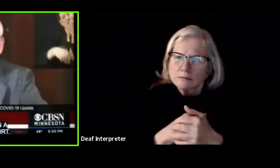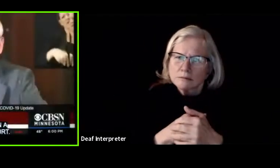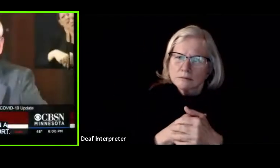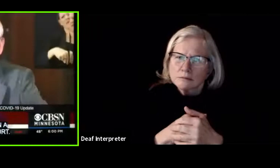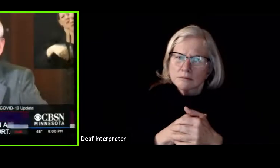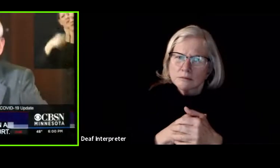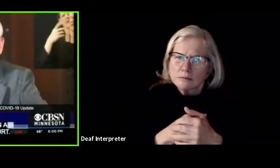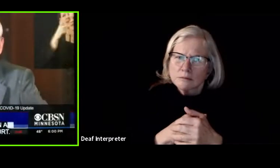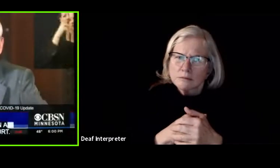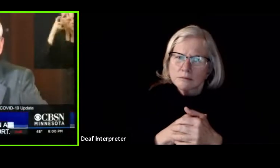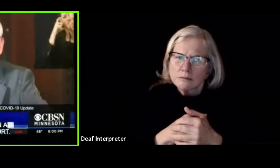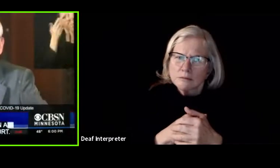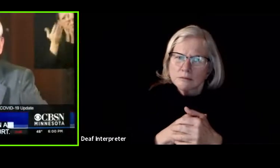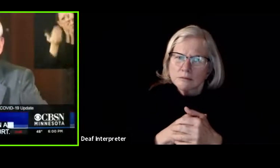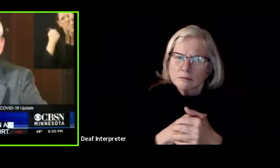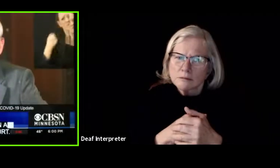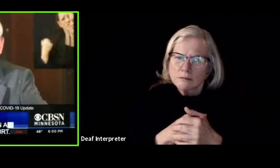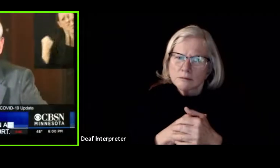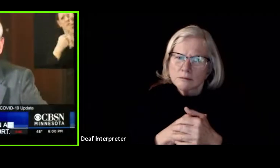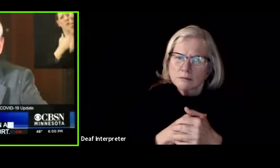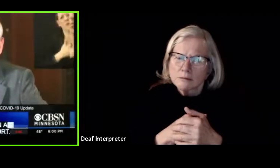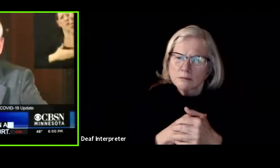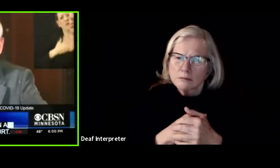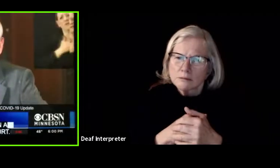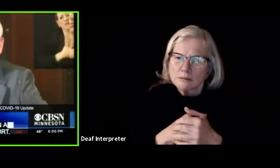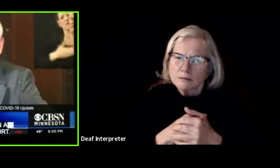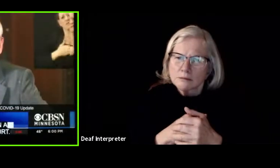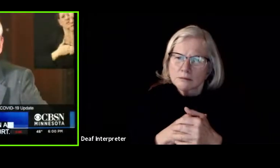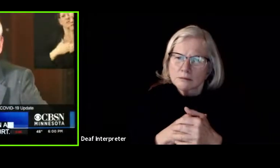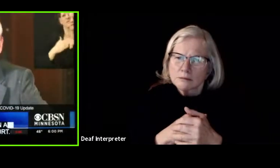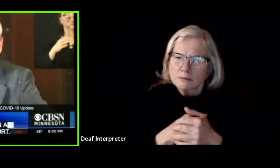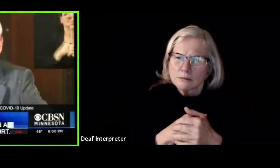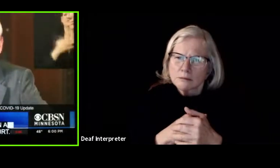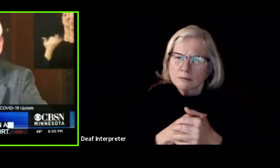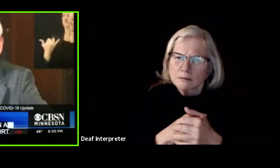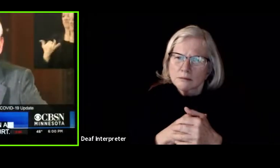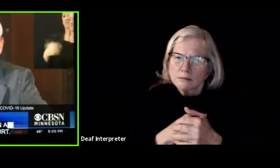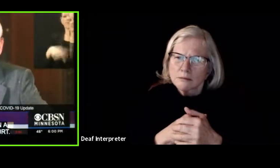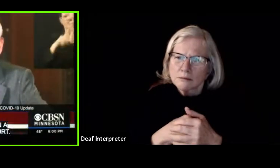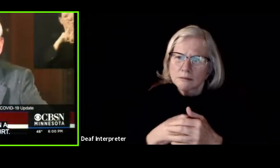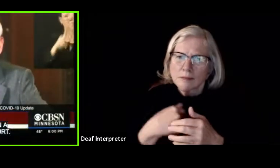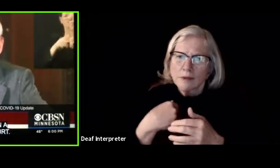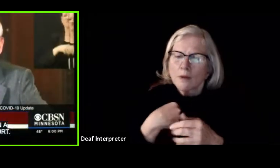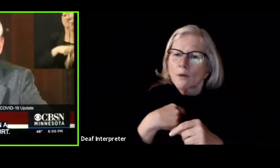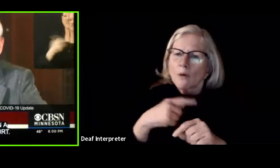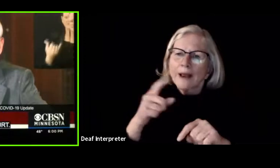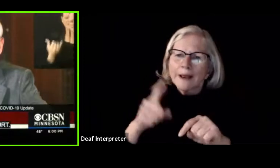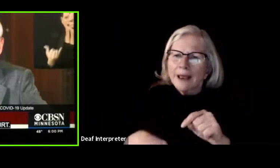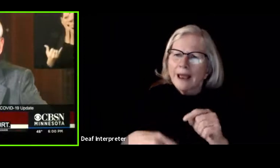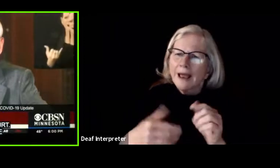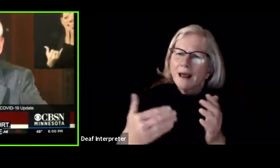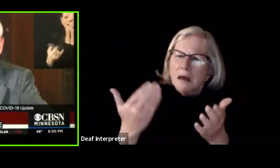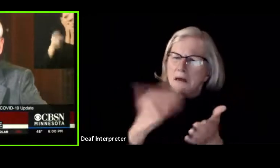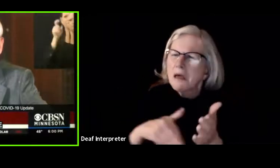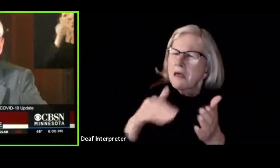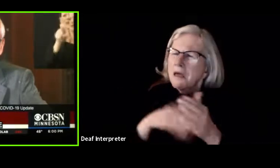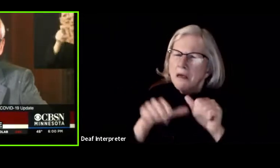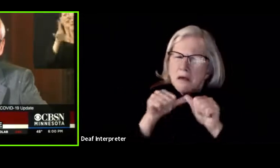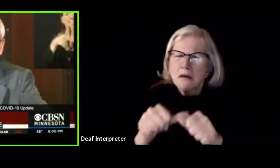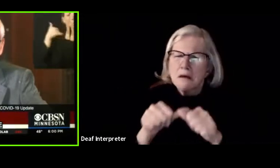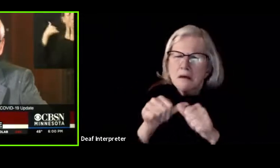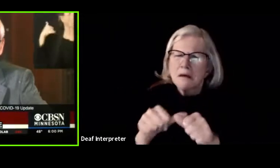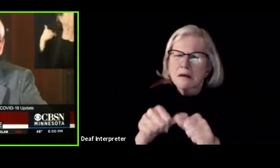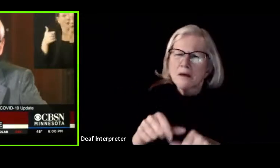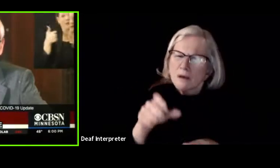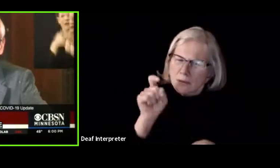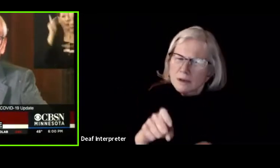It's time, folks. We do not get any do-overs here. Enough games. We need you to join the cause, and we need you to